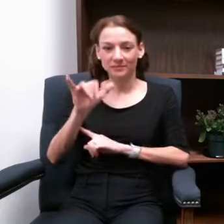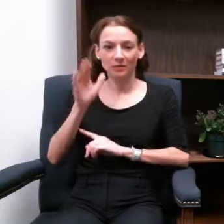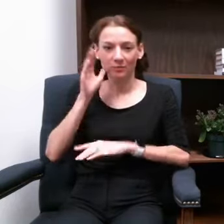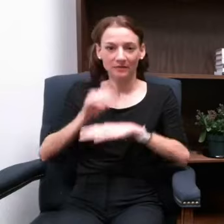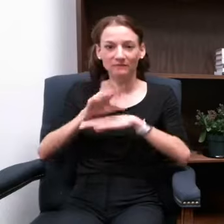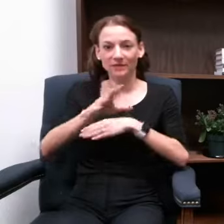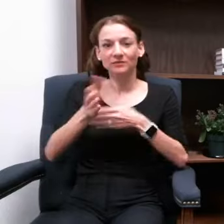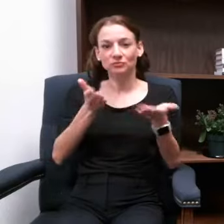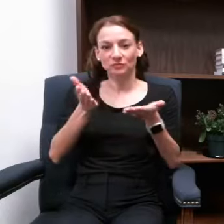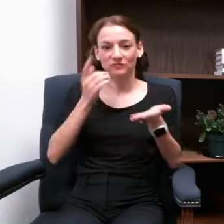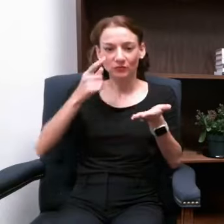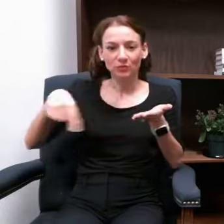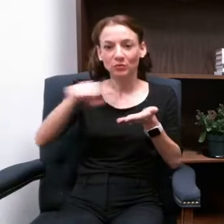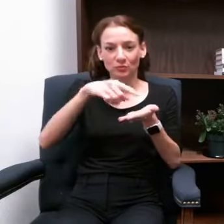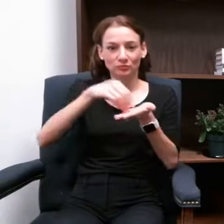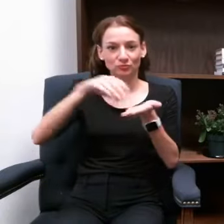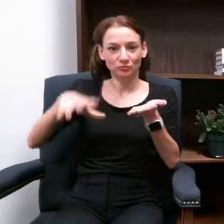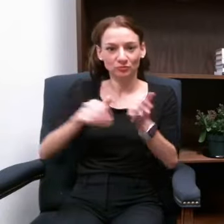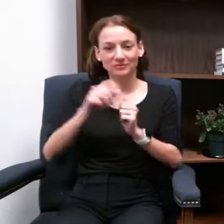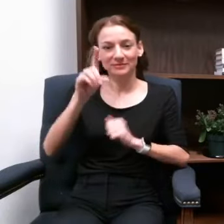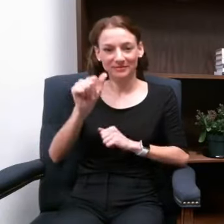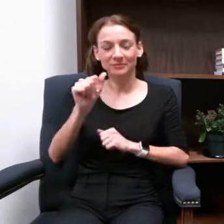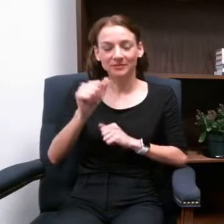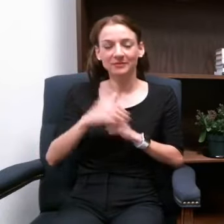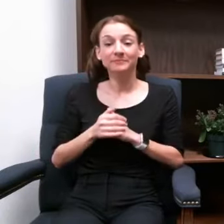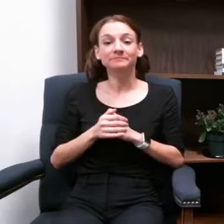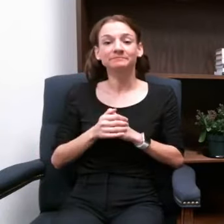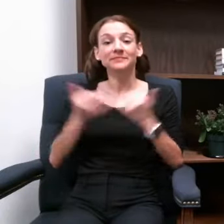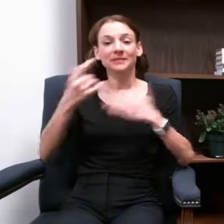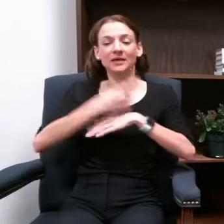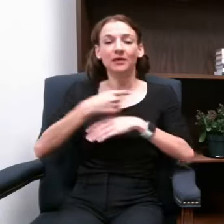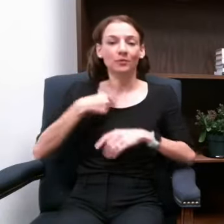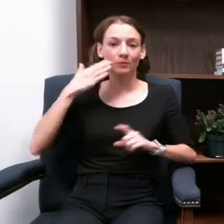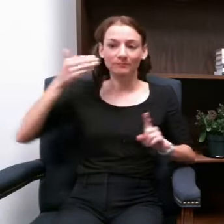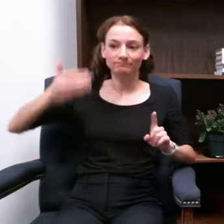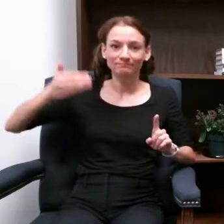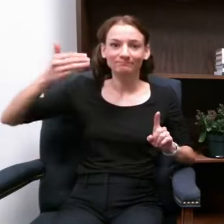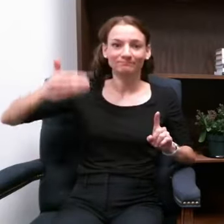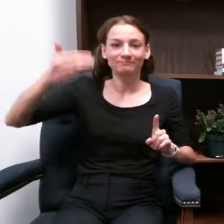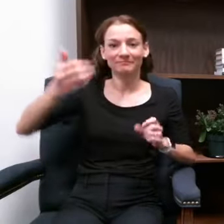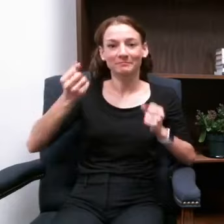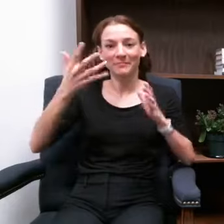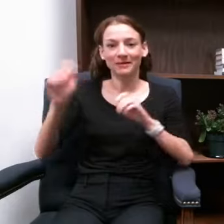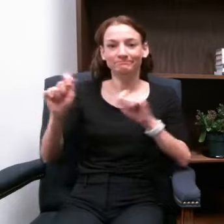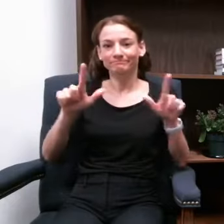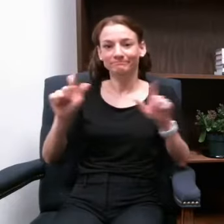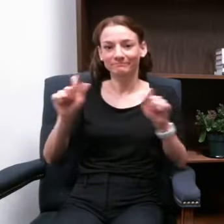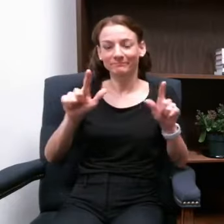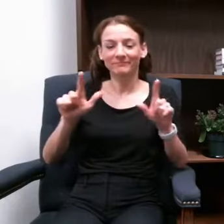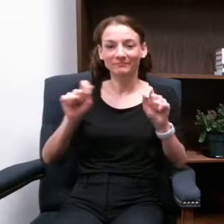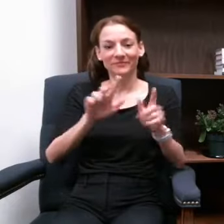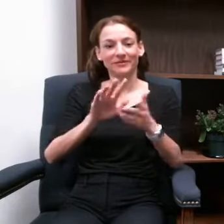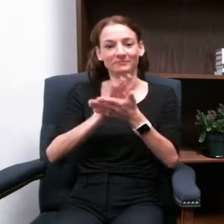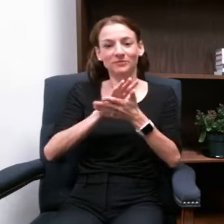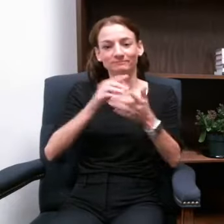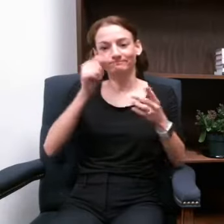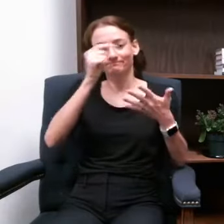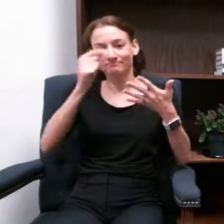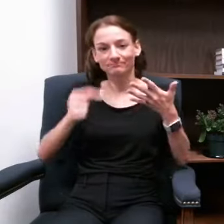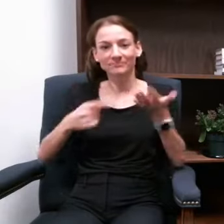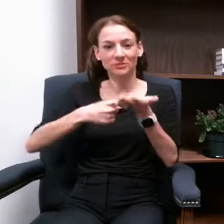that students with disabilities receive. Throughout today, we're going to be coming to you live, highlighting some of those bills. On